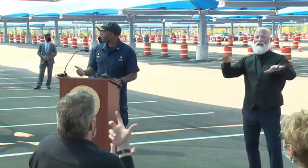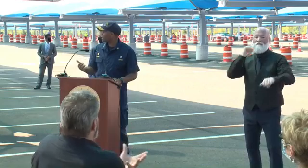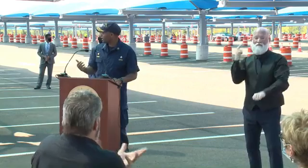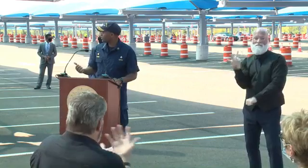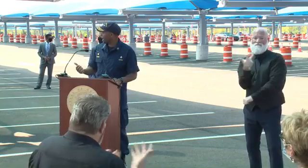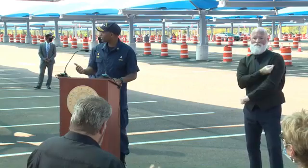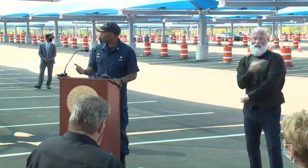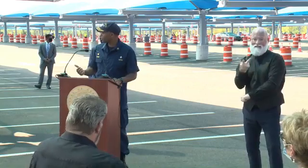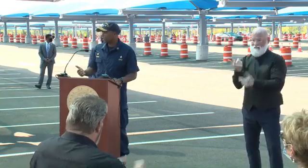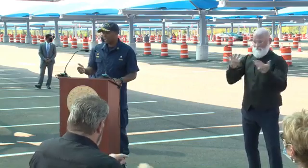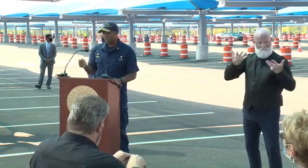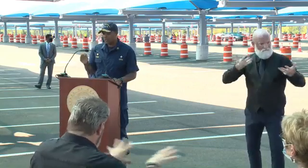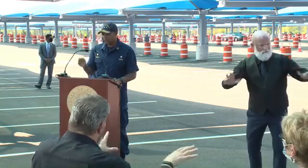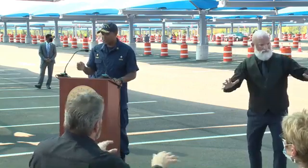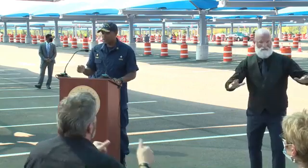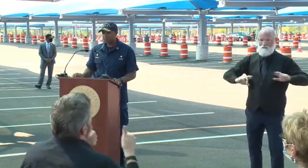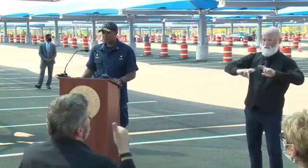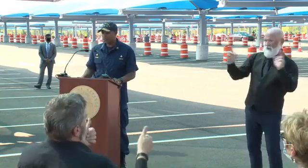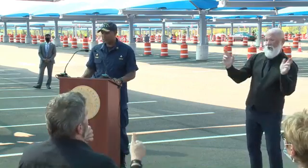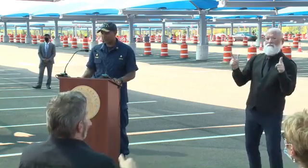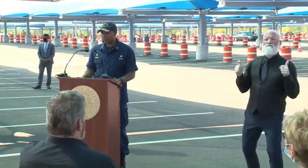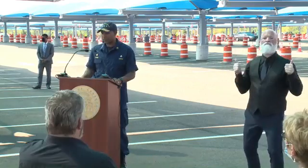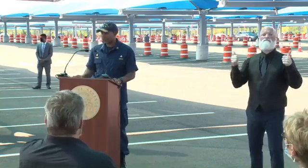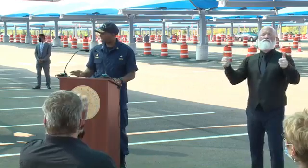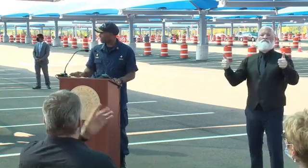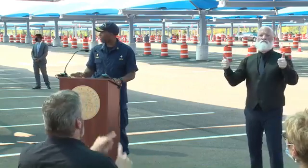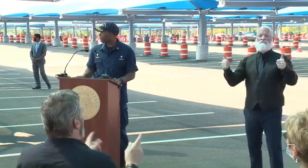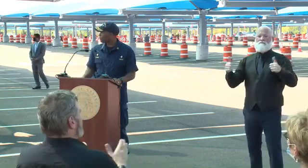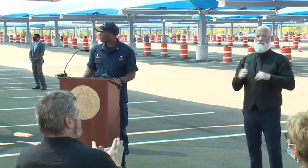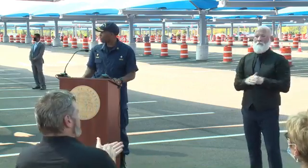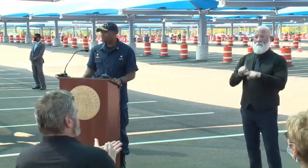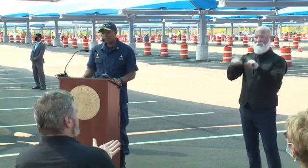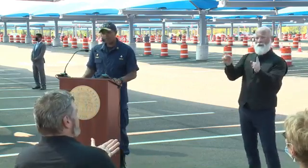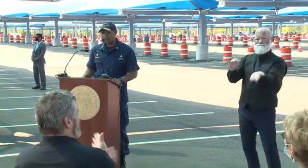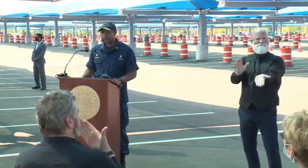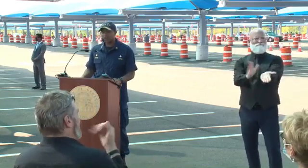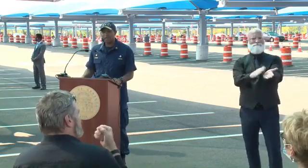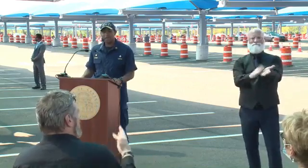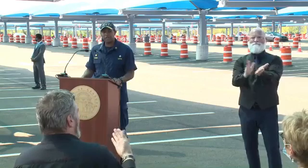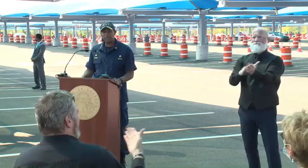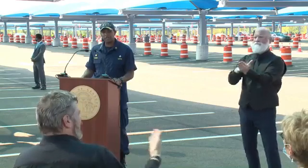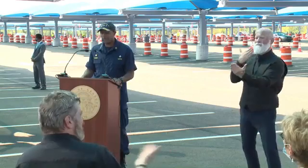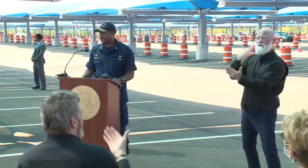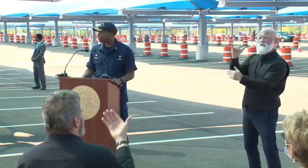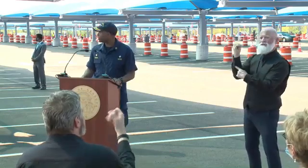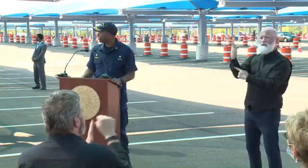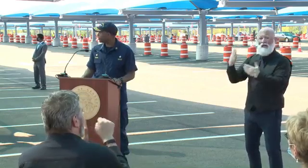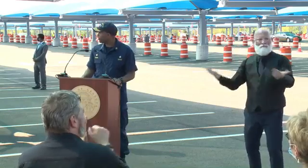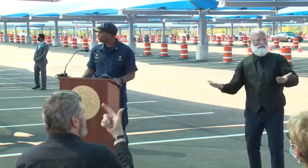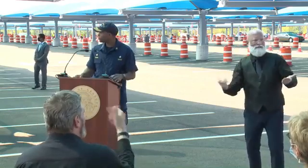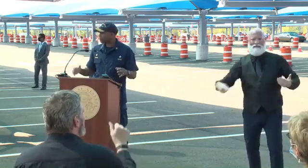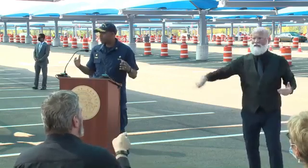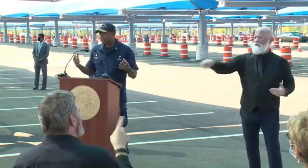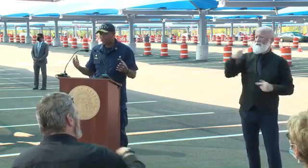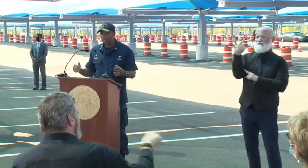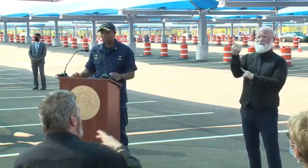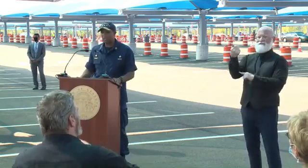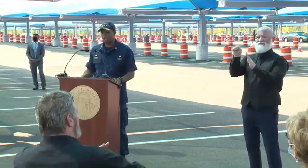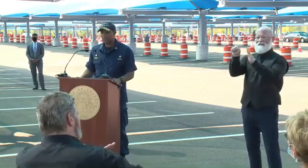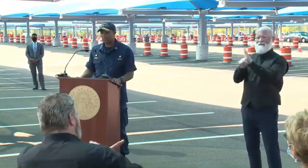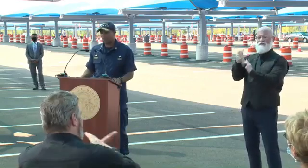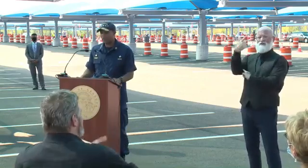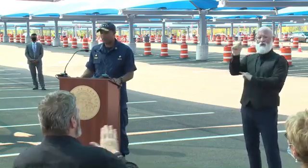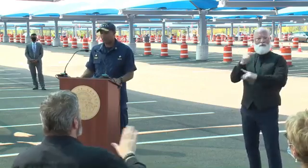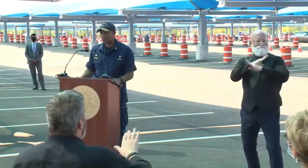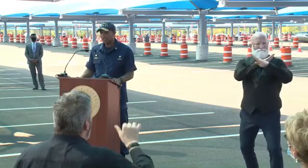of life as possible. And kudos to the people of Georgia for protecting the vulnerable. Look out for your grandmother, your aunt, your uncle, the people